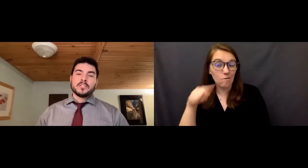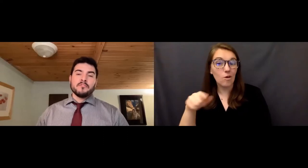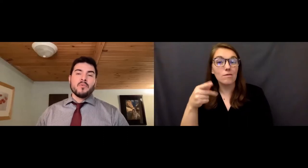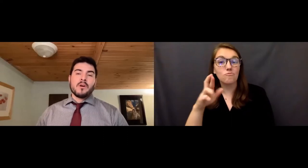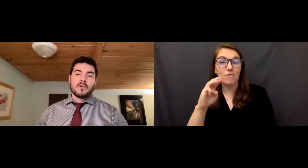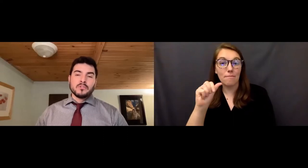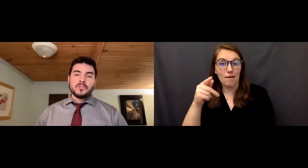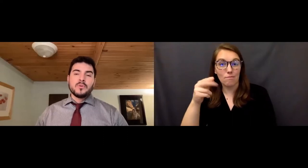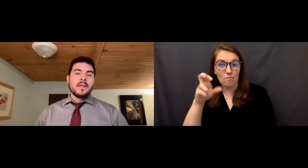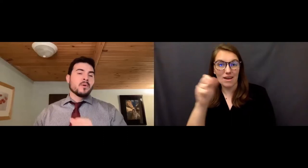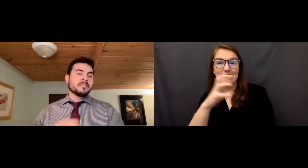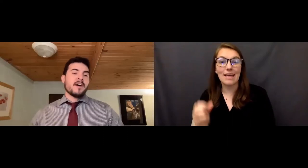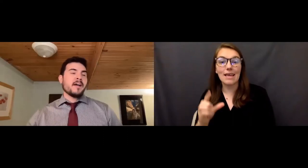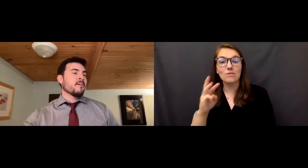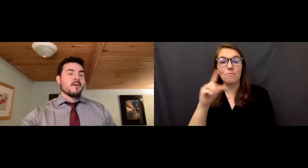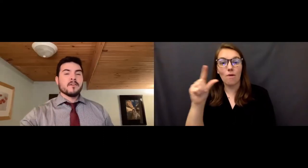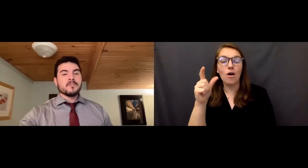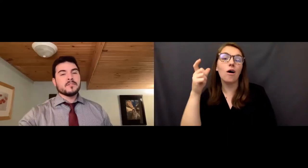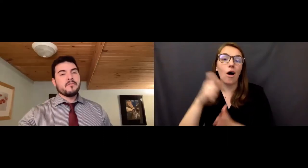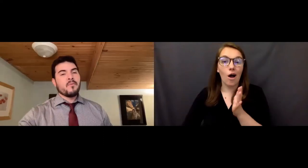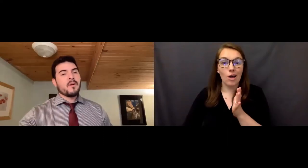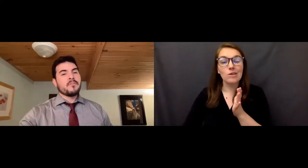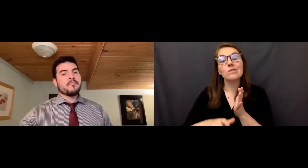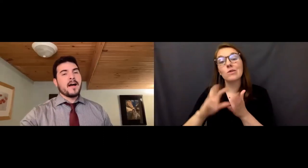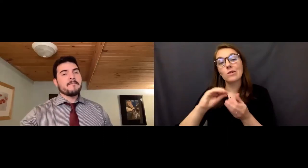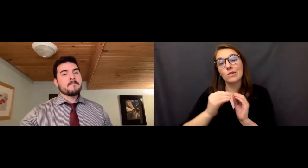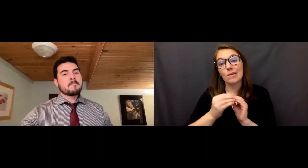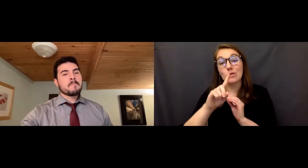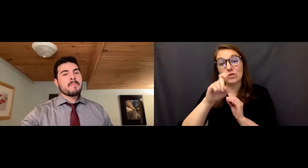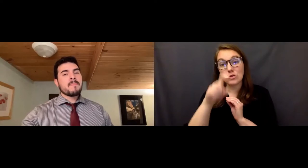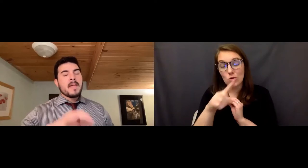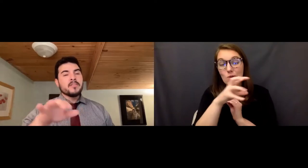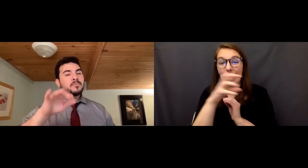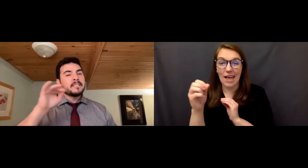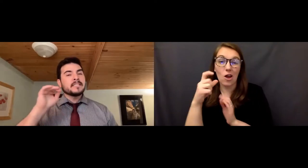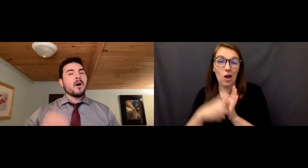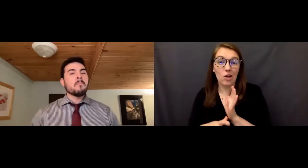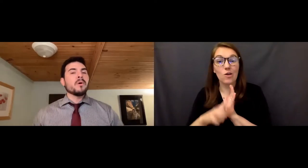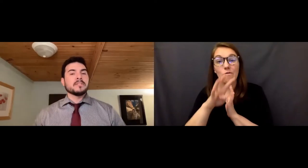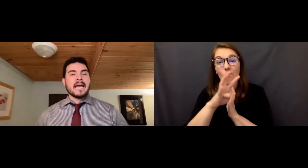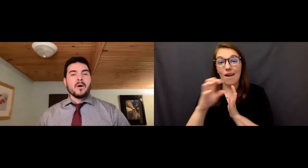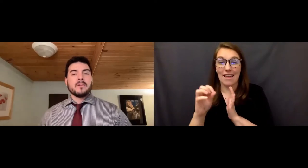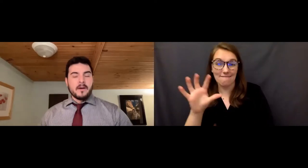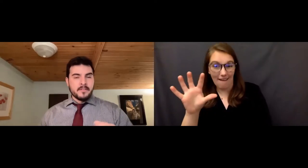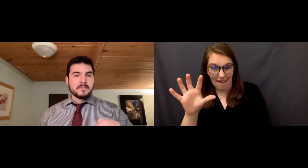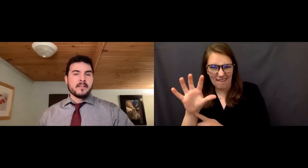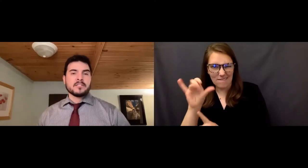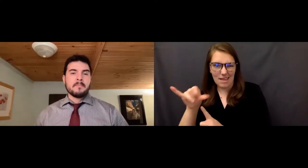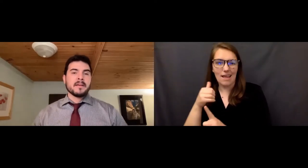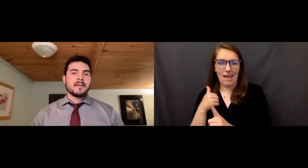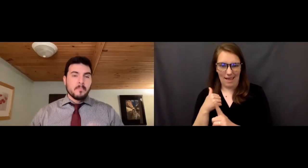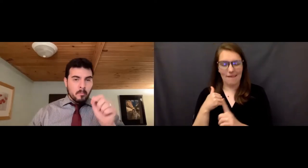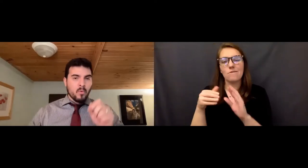Malo, question 4, article 2, question 5, articles 4 through 5. In those places, it all boils down on this